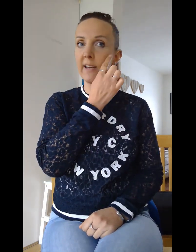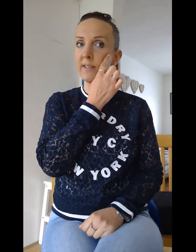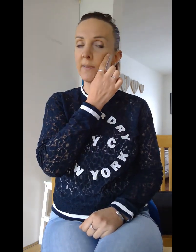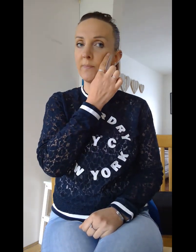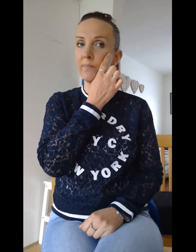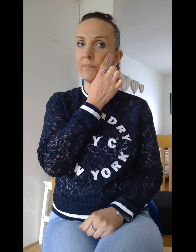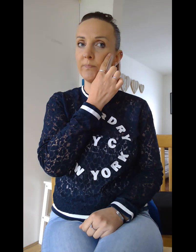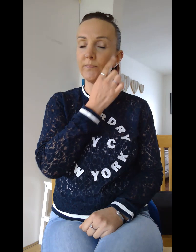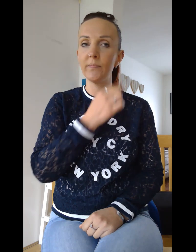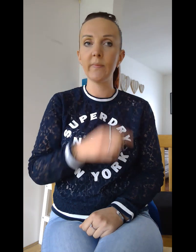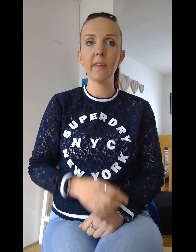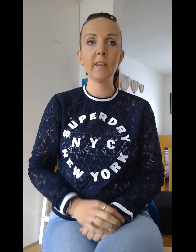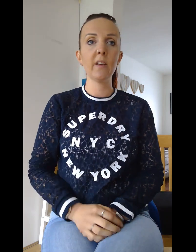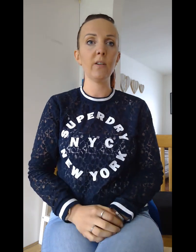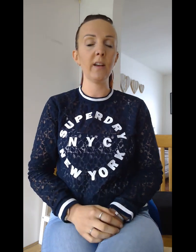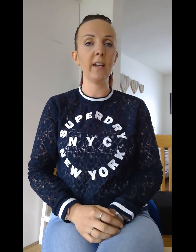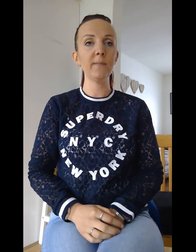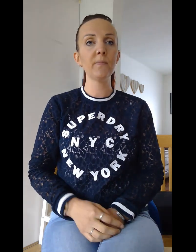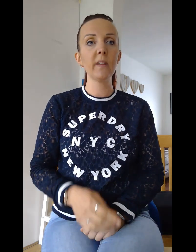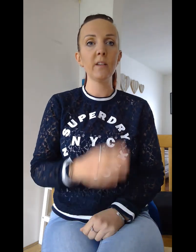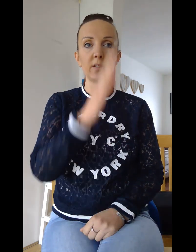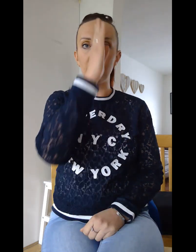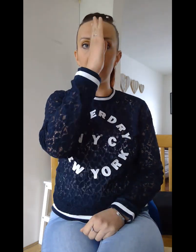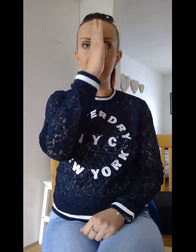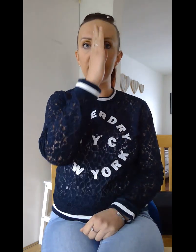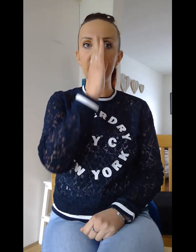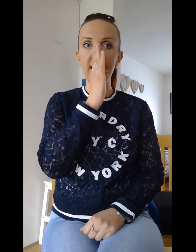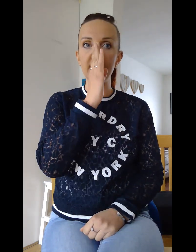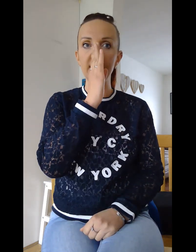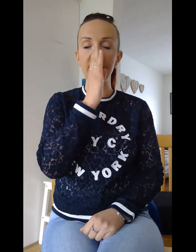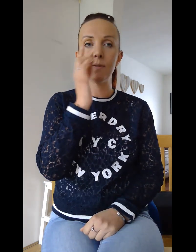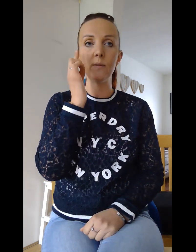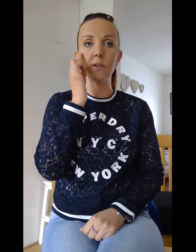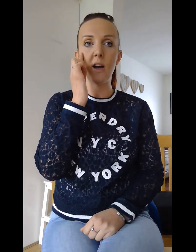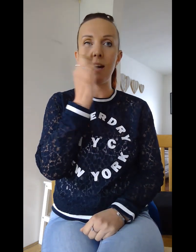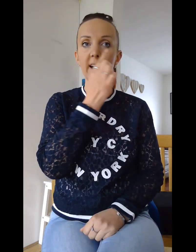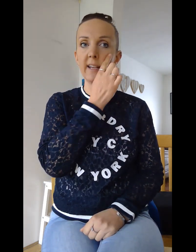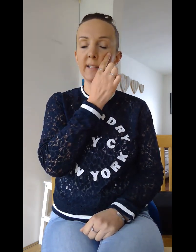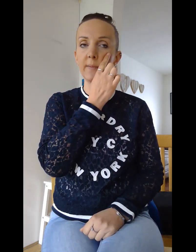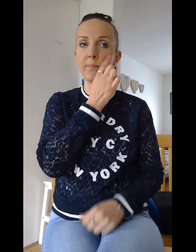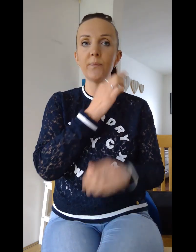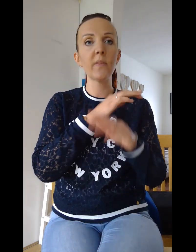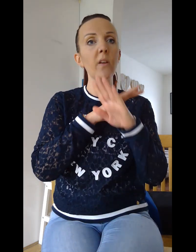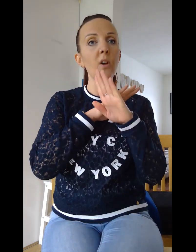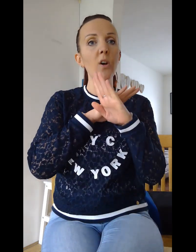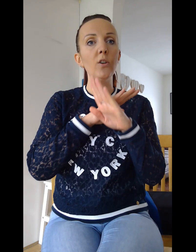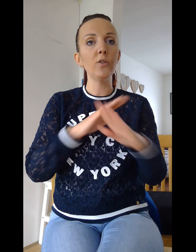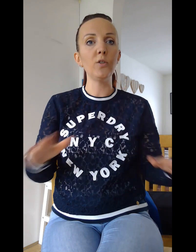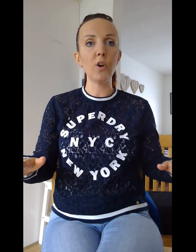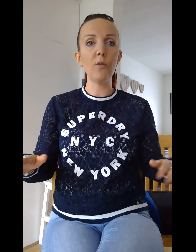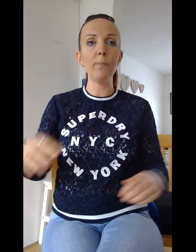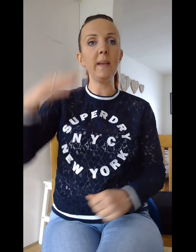eyes. Okay, so we've got sad eyes. Don't